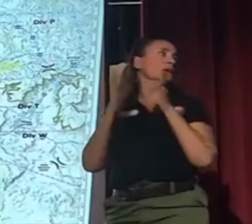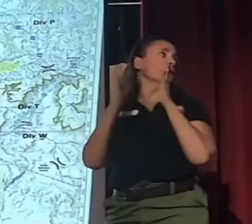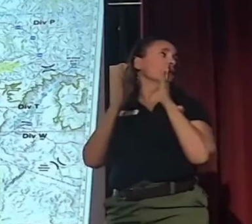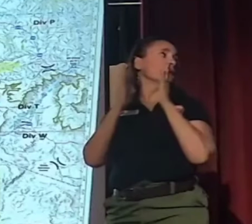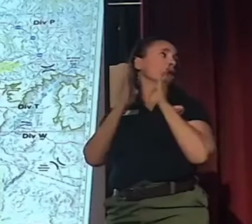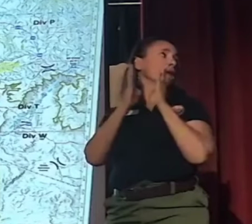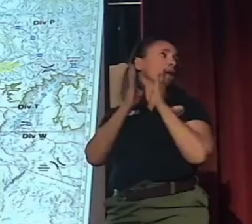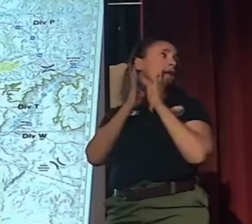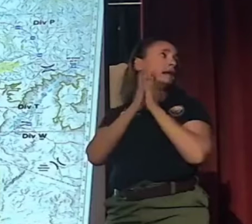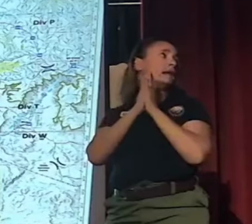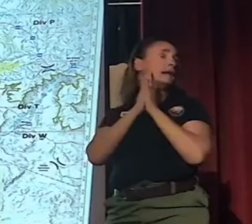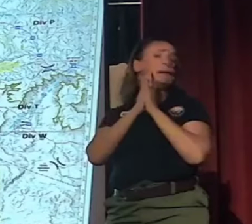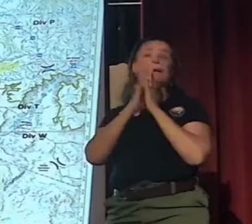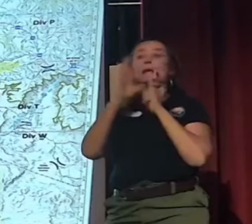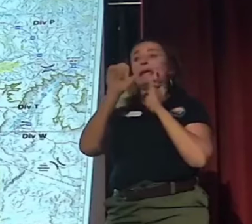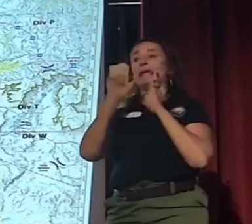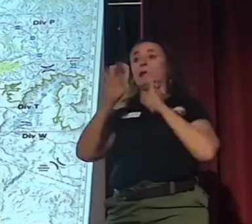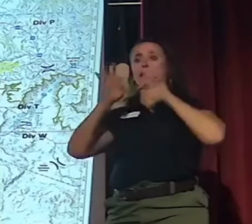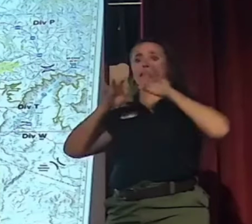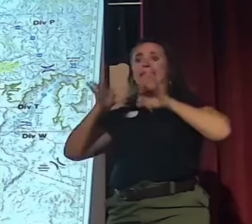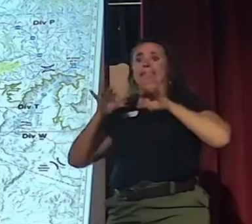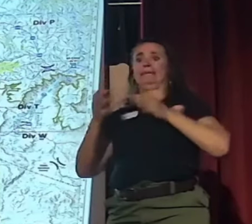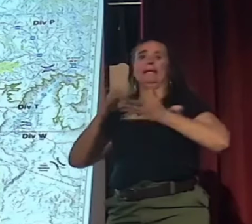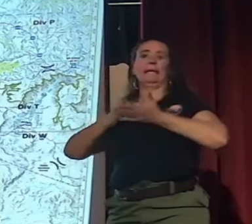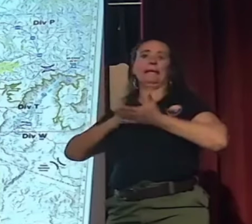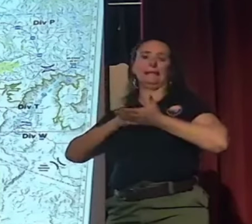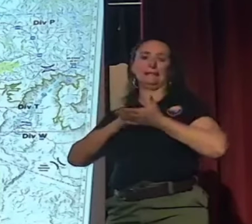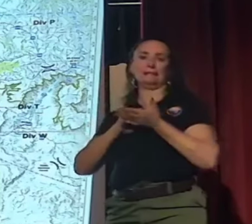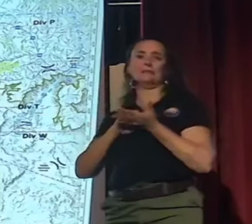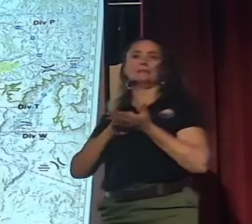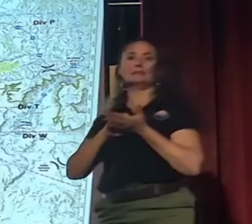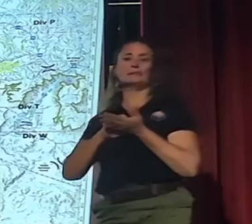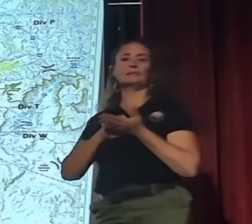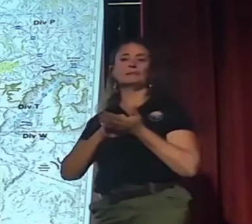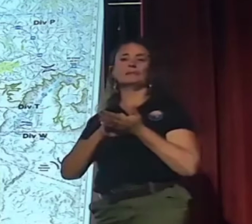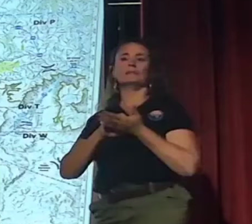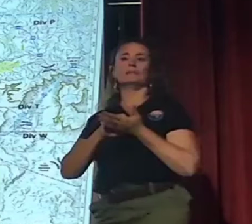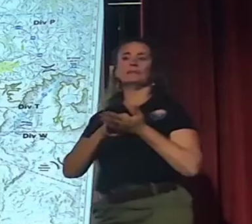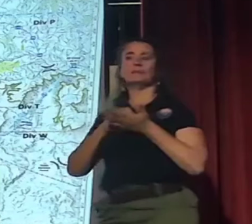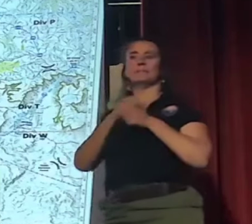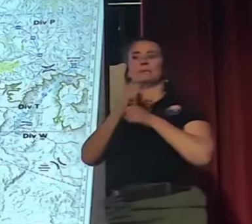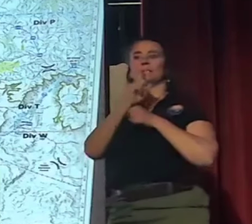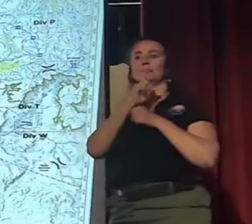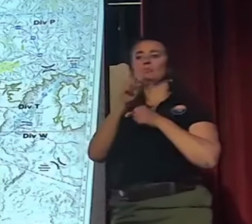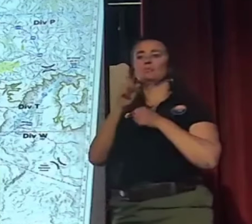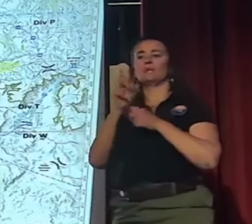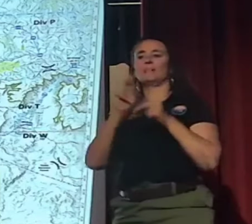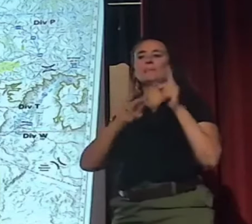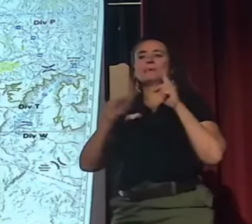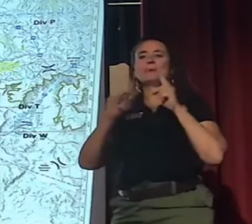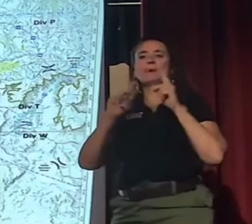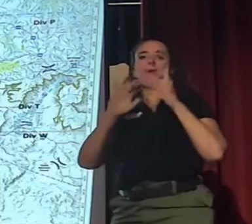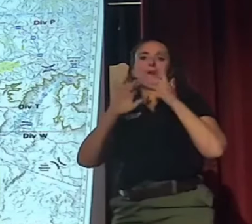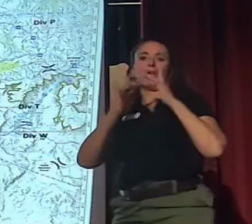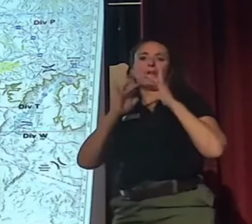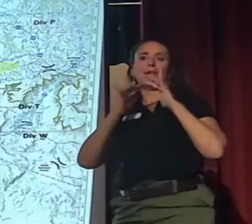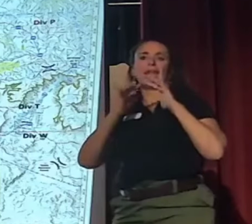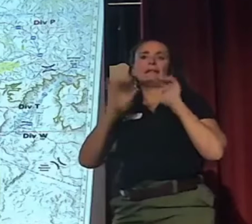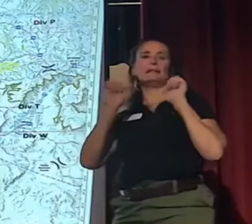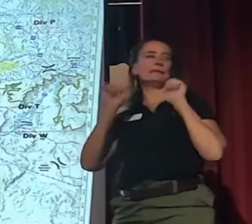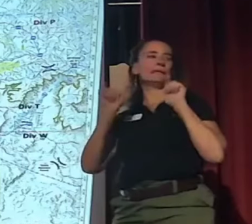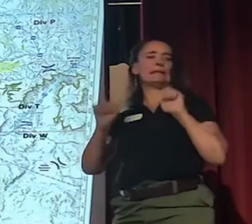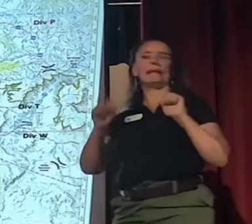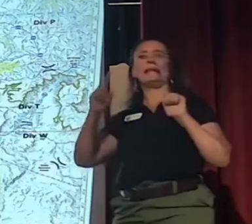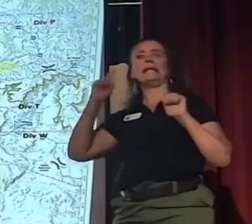his operational piece again so that we can make sure that those folks online get an opportunity to